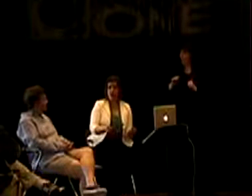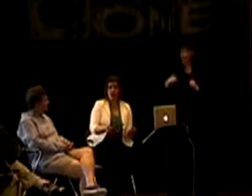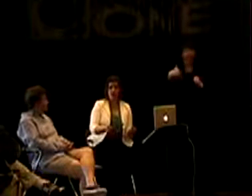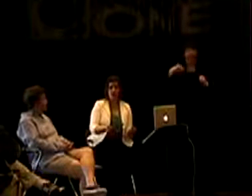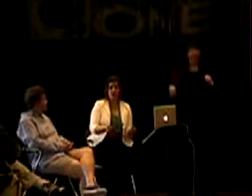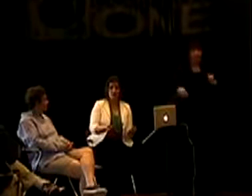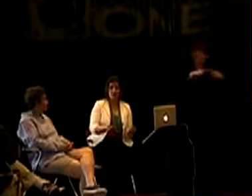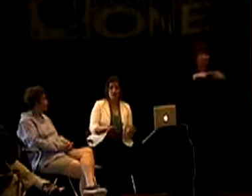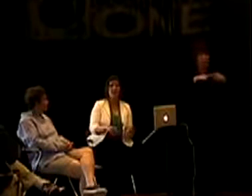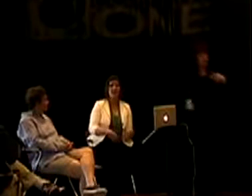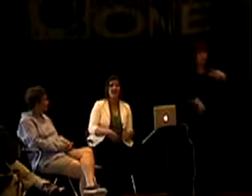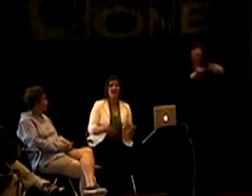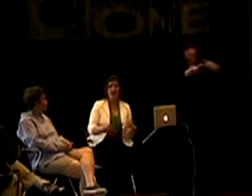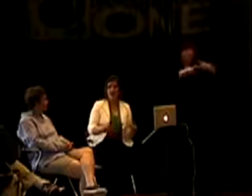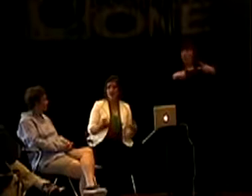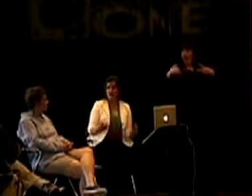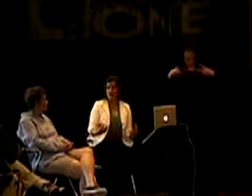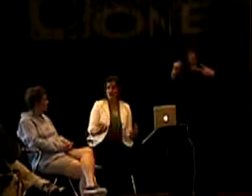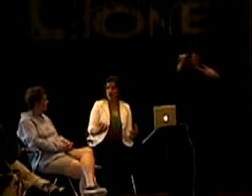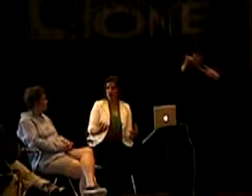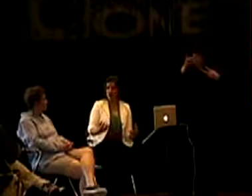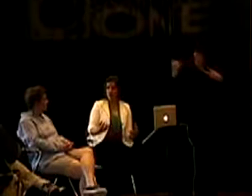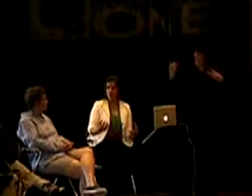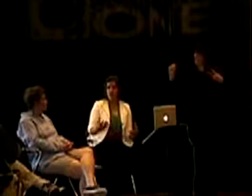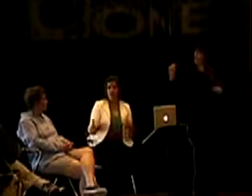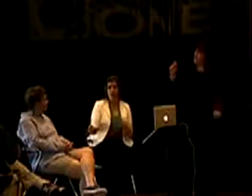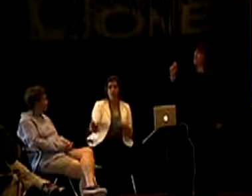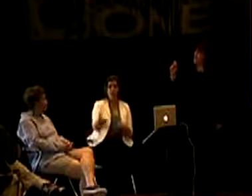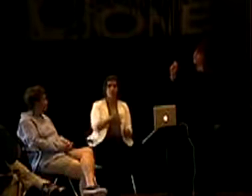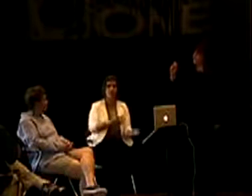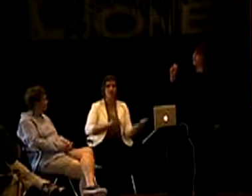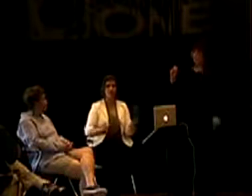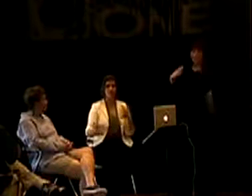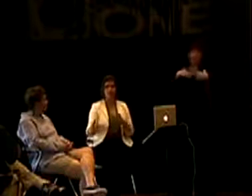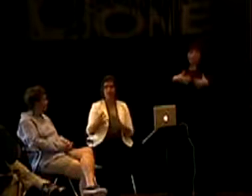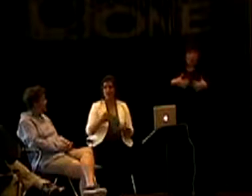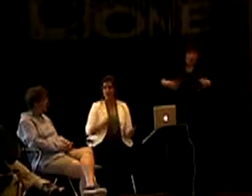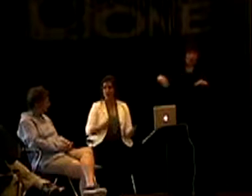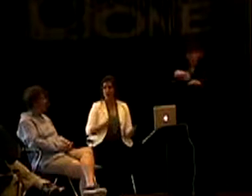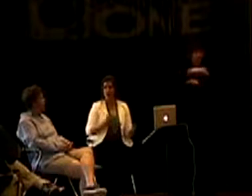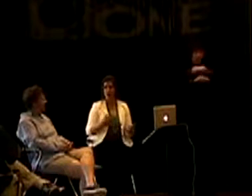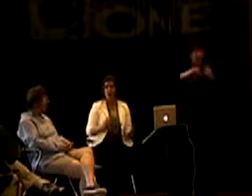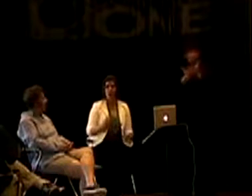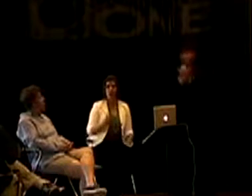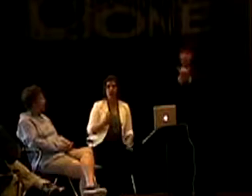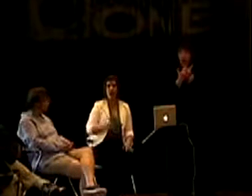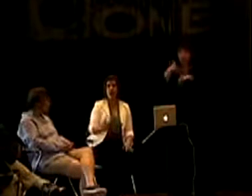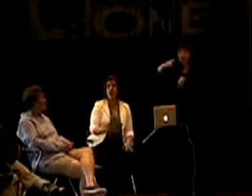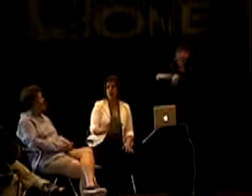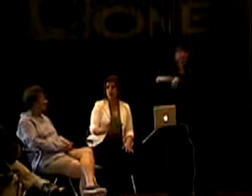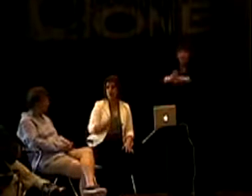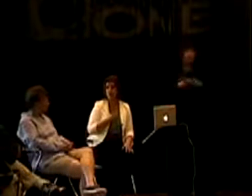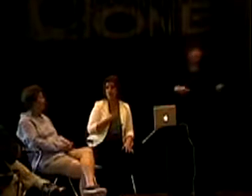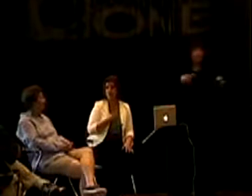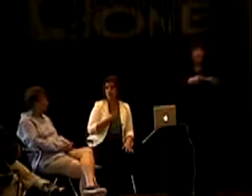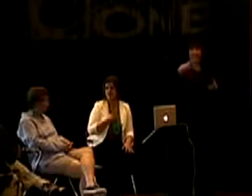you had sort of the intense theatricality of bodies moving through space and time in a way that was